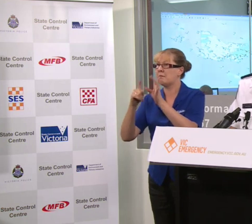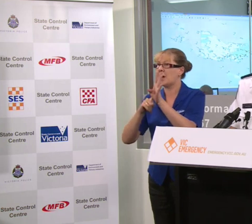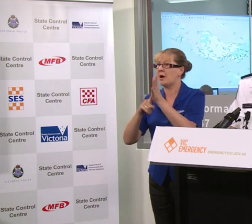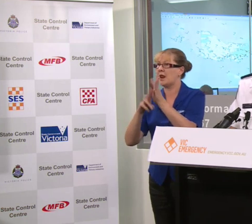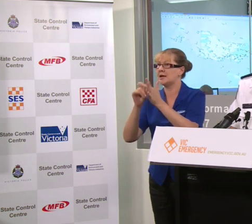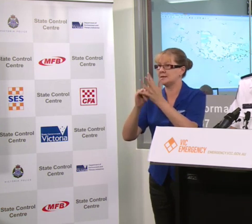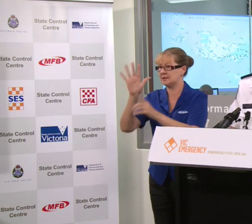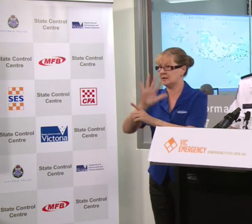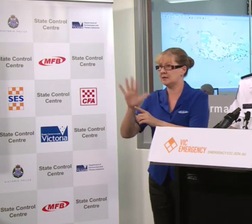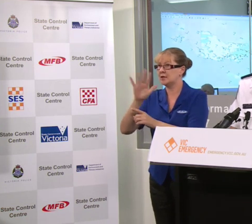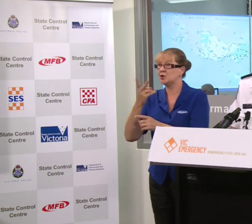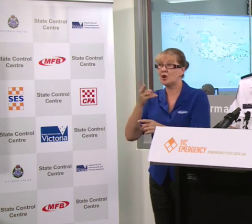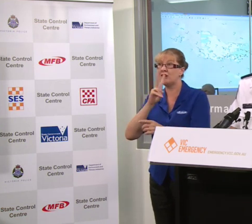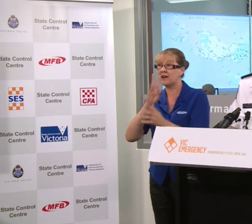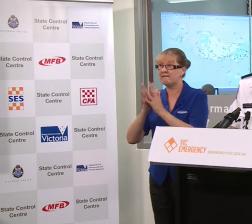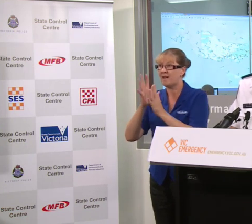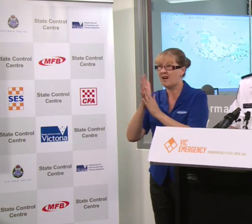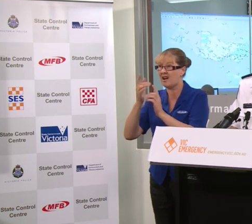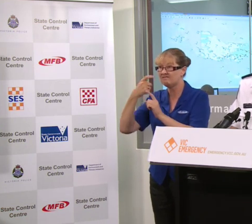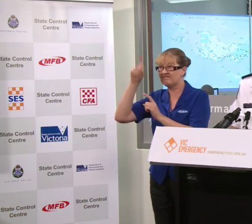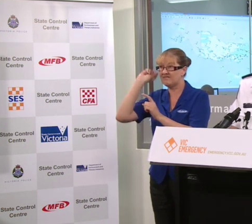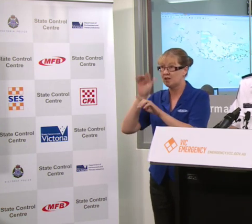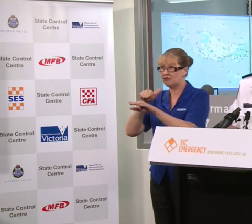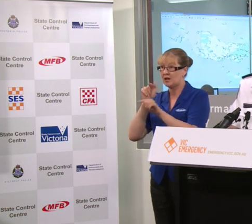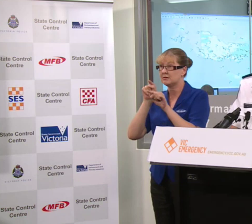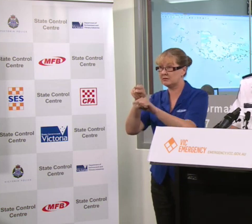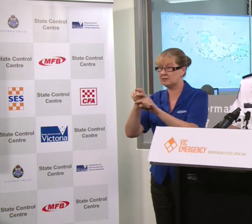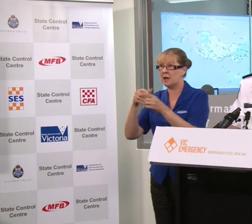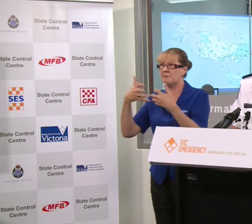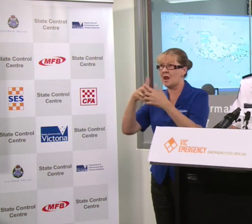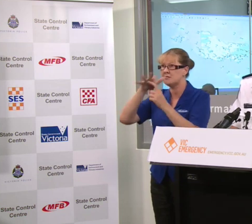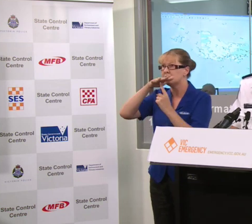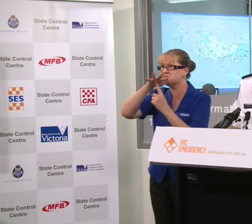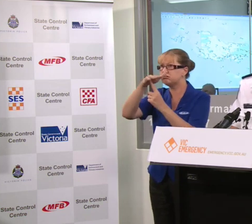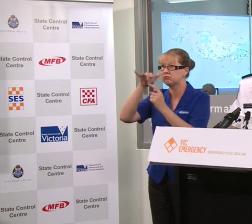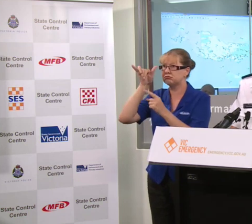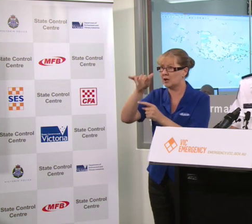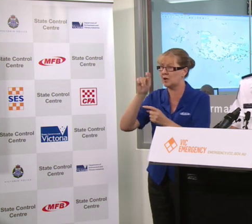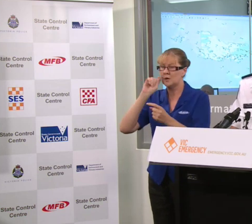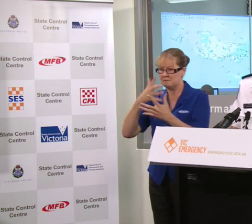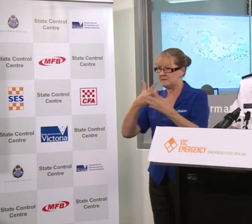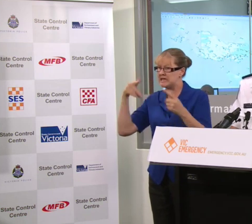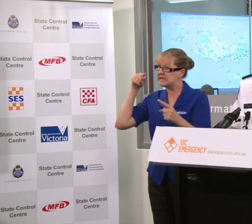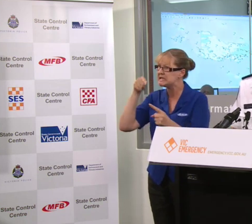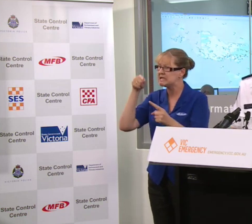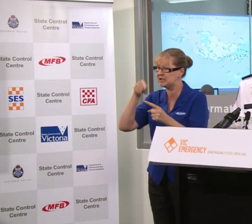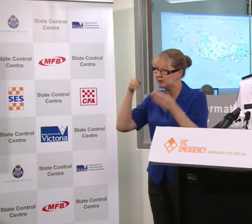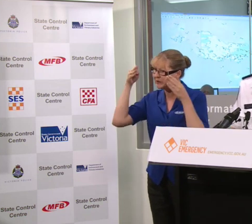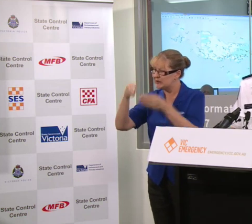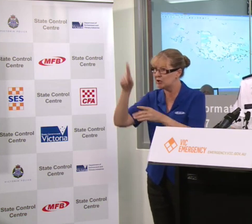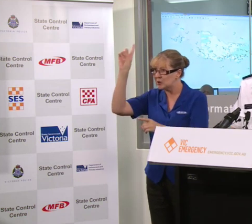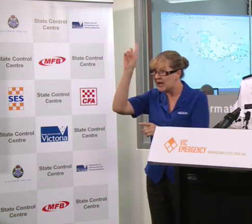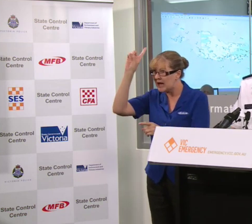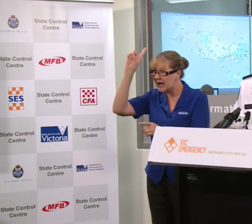200 fire trucks alone working that and 19 aircraft. That's a significant operation and will remain so for the rest of today and into